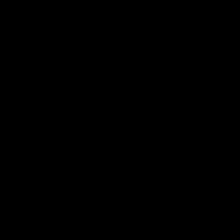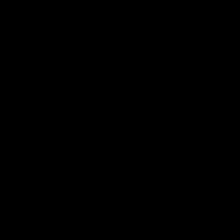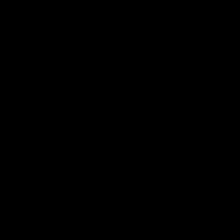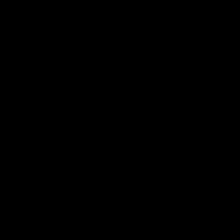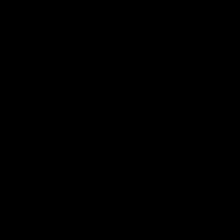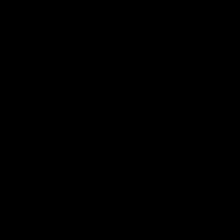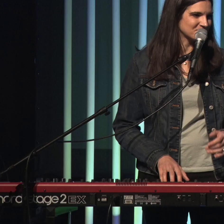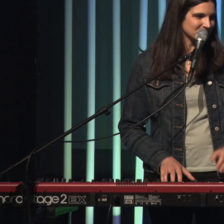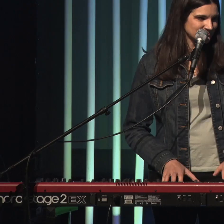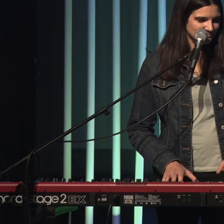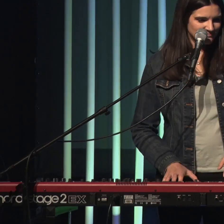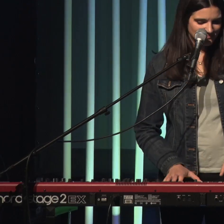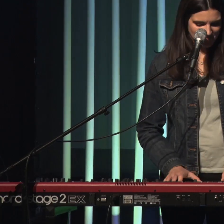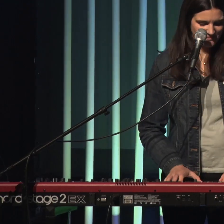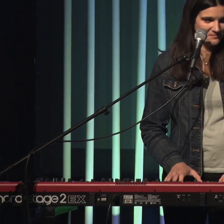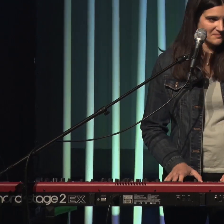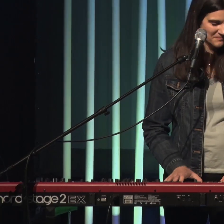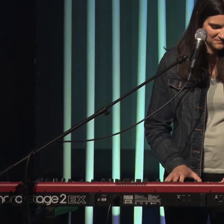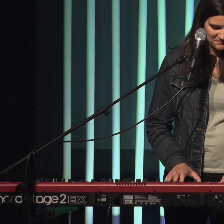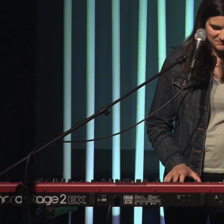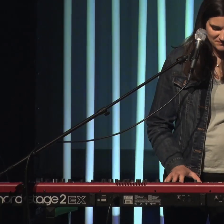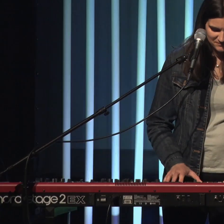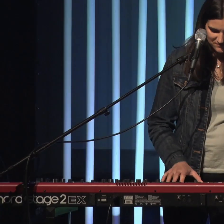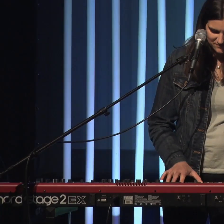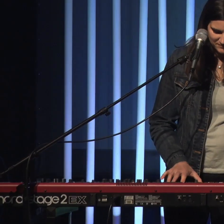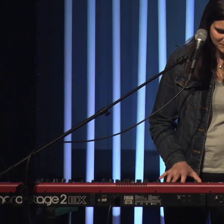You can go ahead and have a seat.